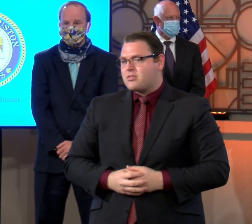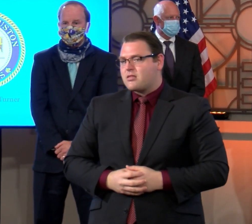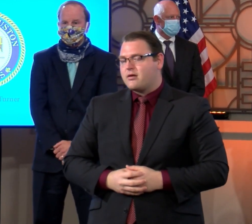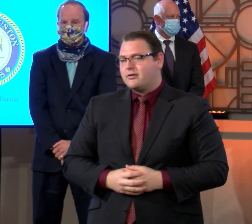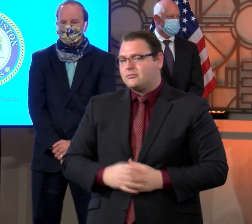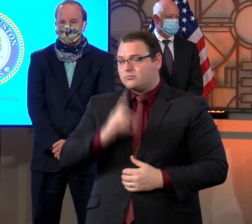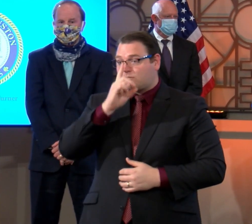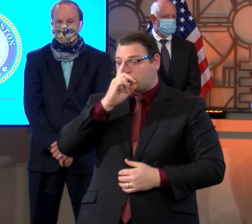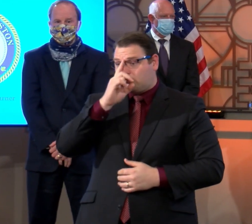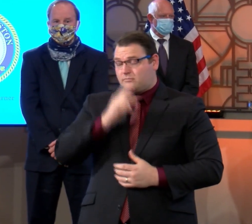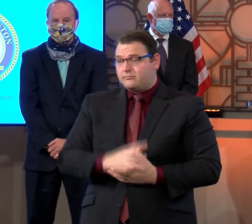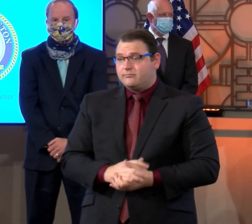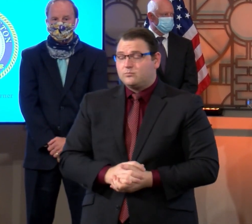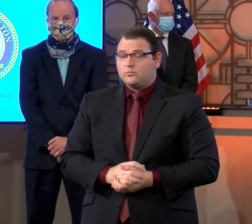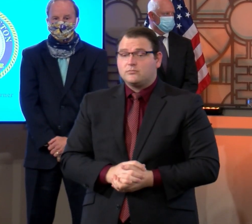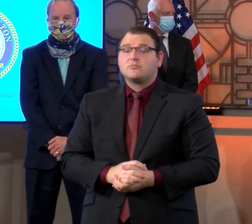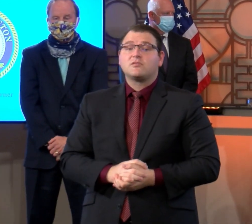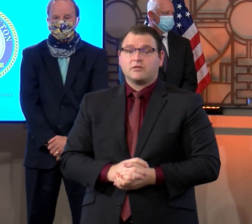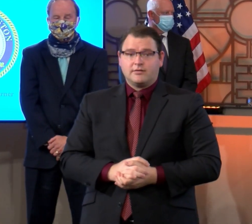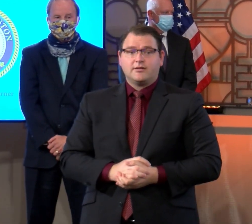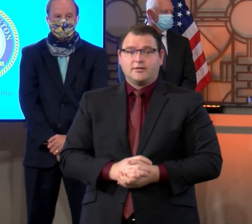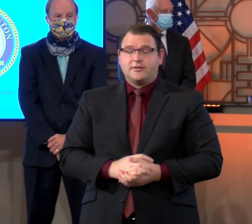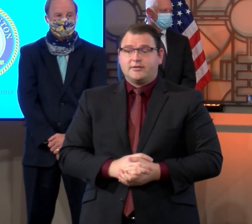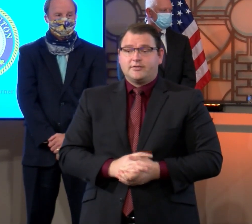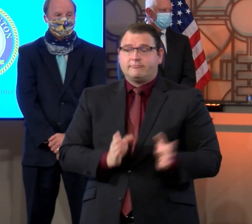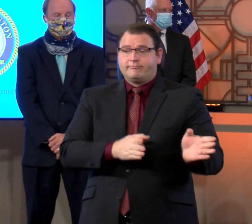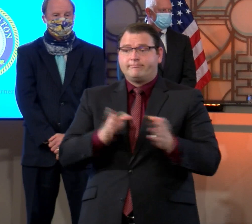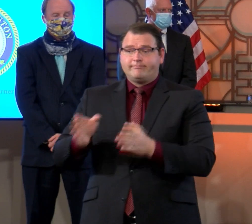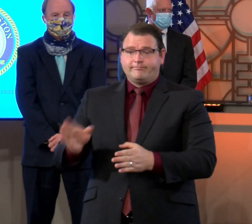Thank you. Chief Buning from the Office of Emergency Management.